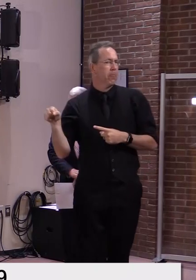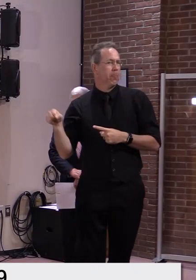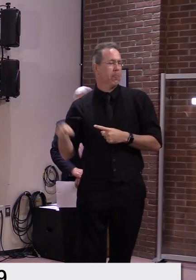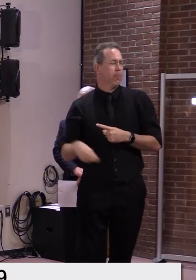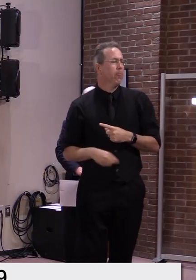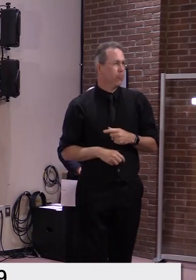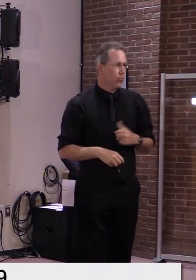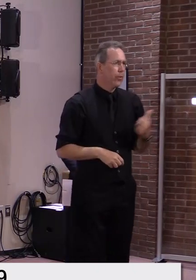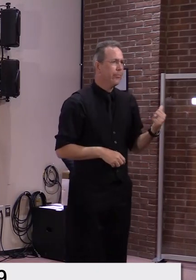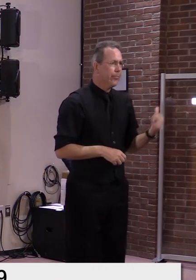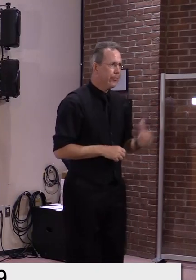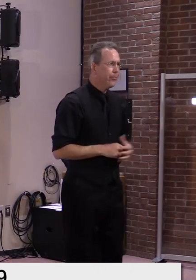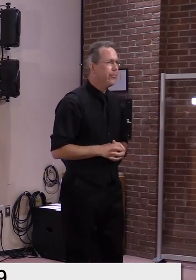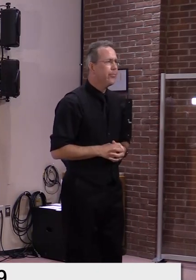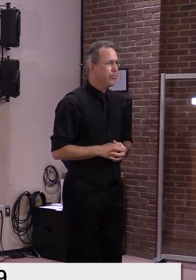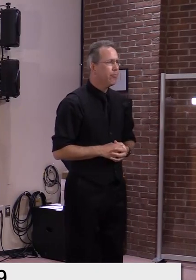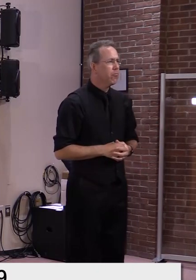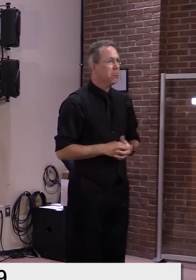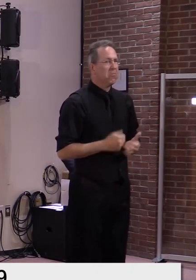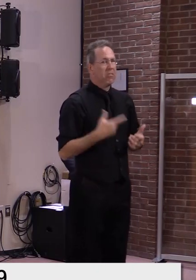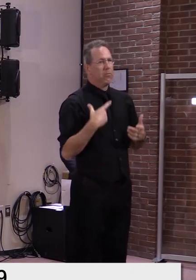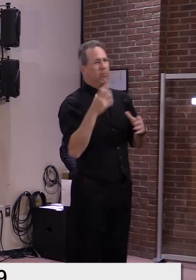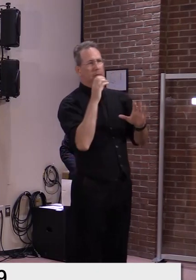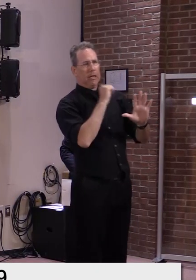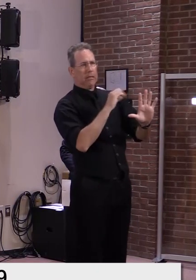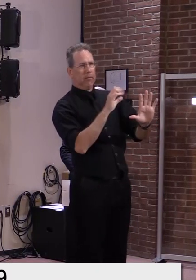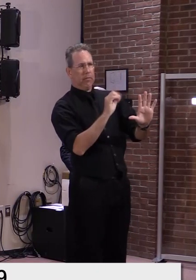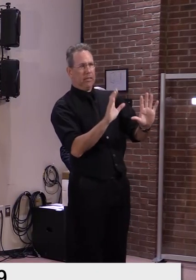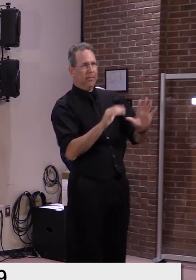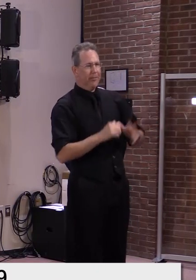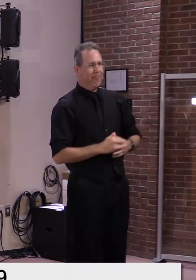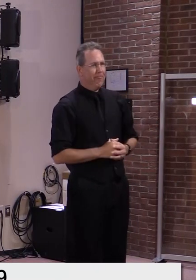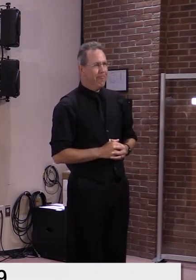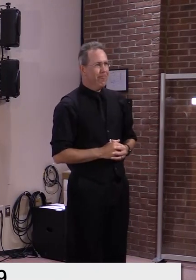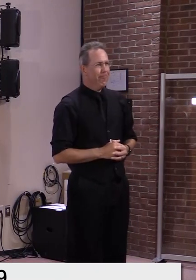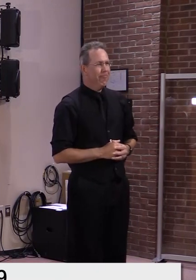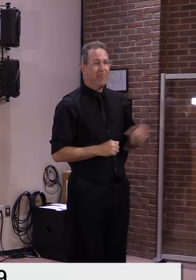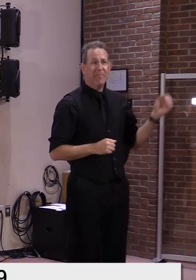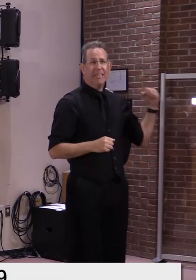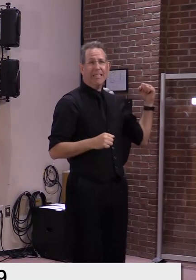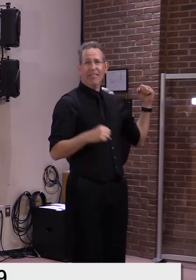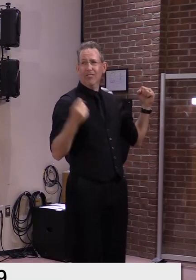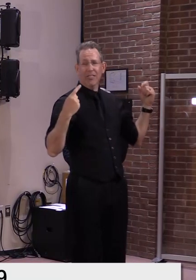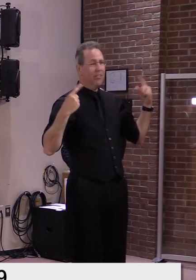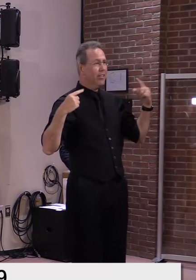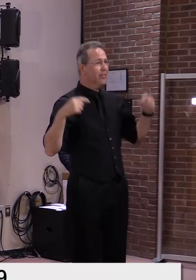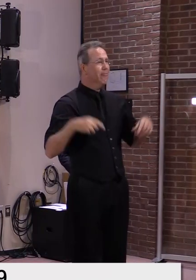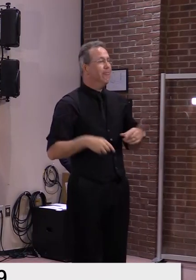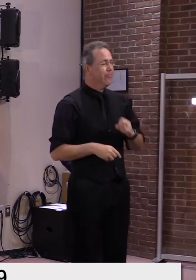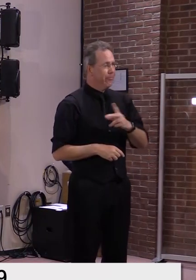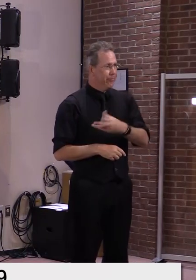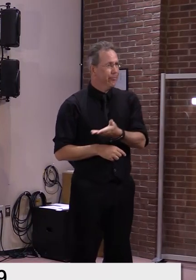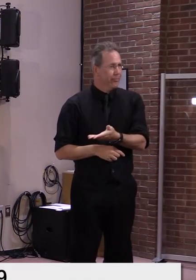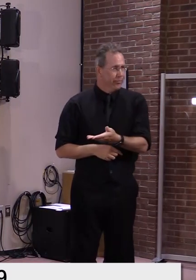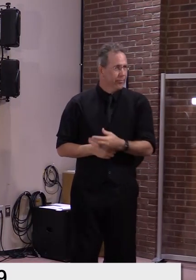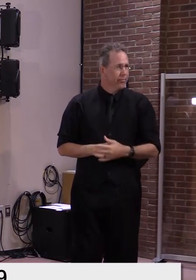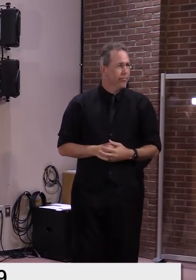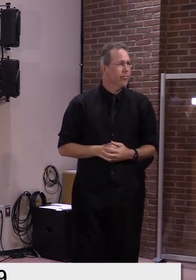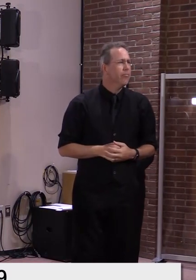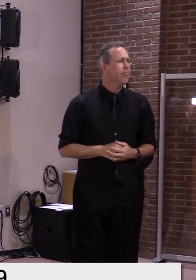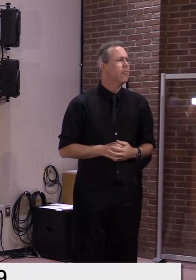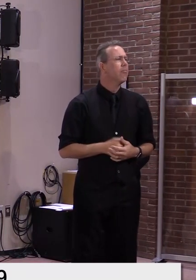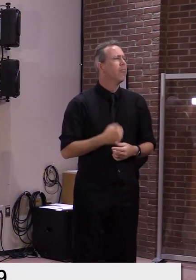me guessing at this point. I'm looking at Dr. Levine and Secretary Smith, and neither of them have the any more information than